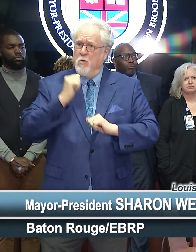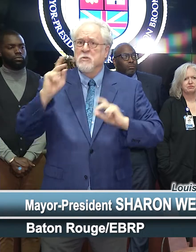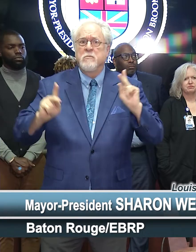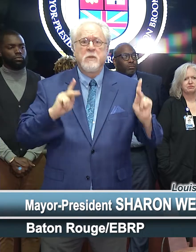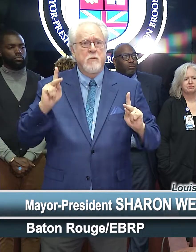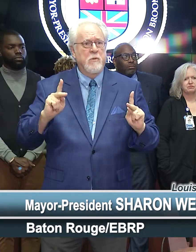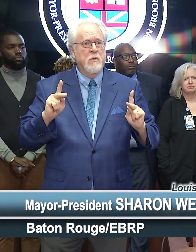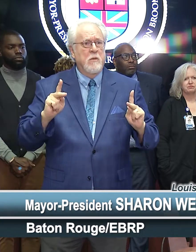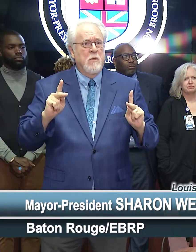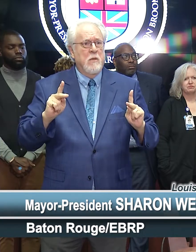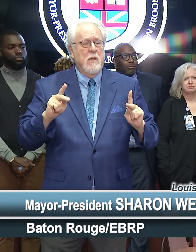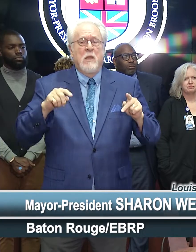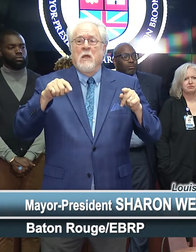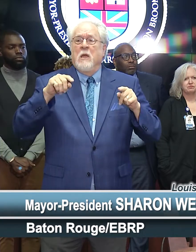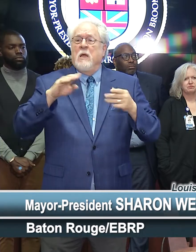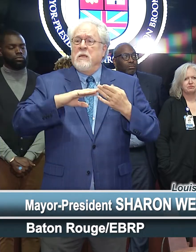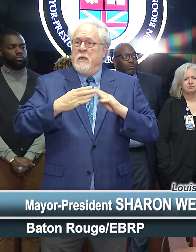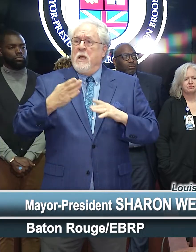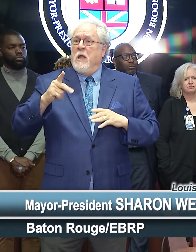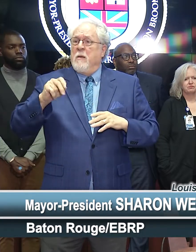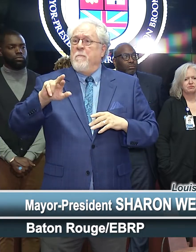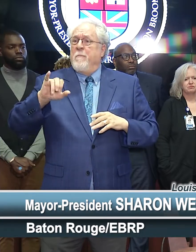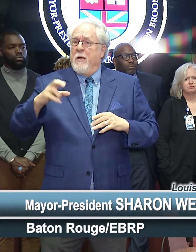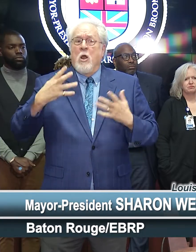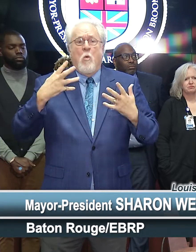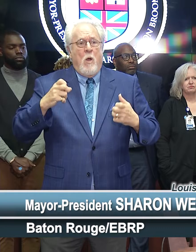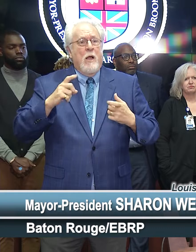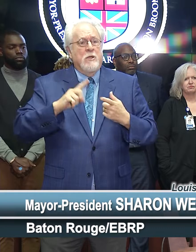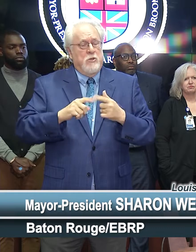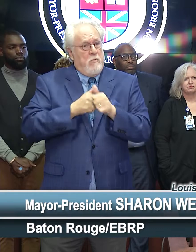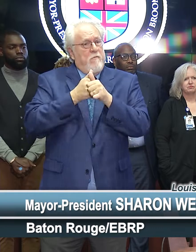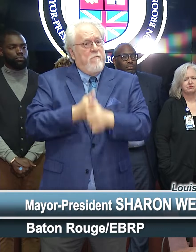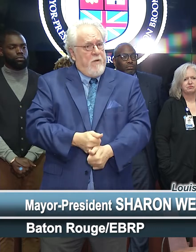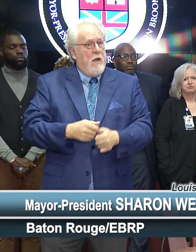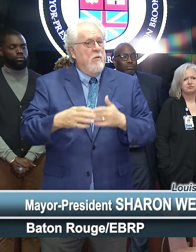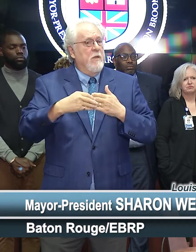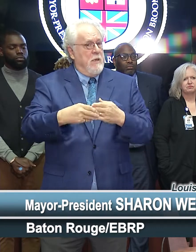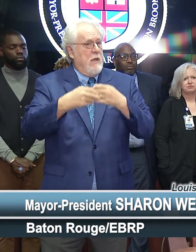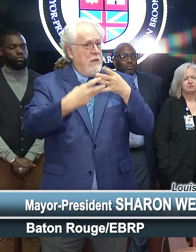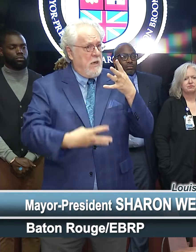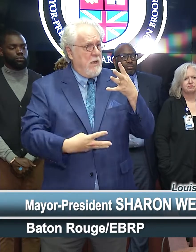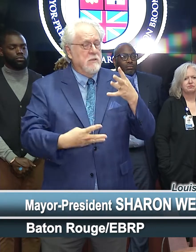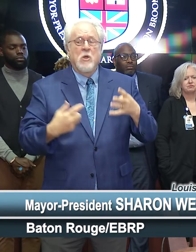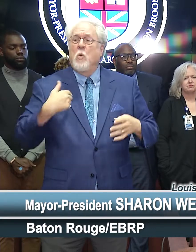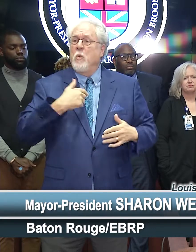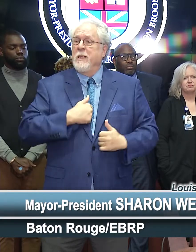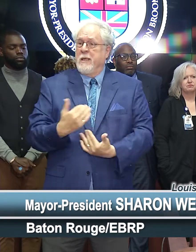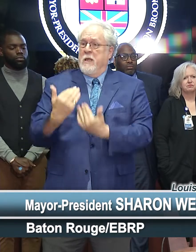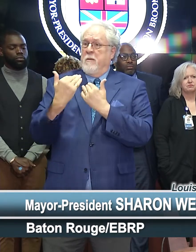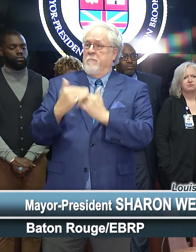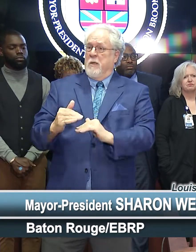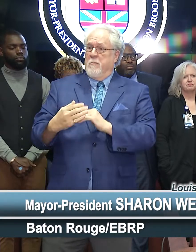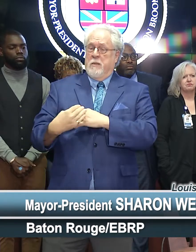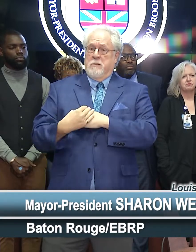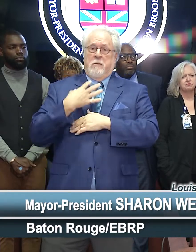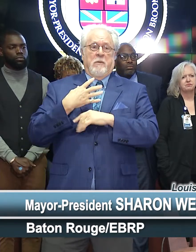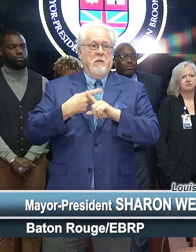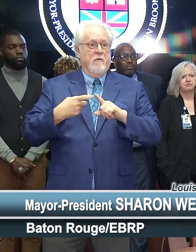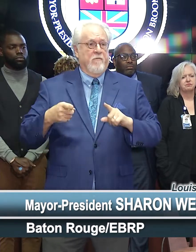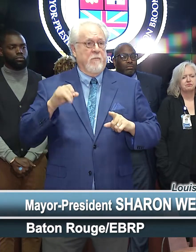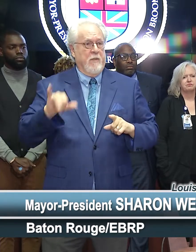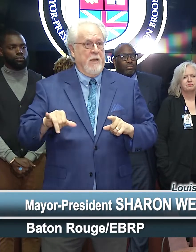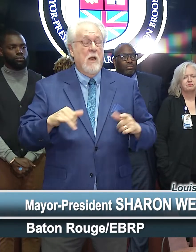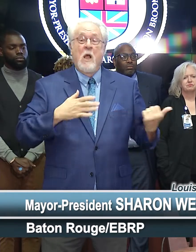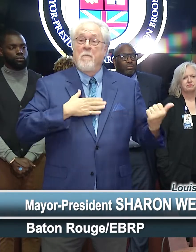the people in the city and parish want to adhere to the guidelines so we can minimize the impact. So